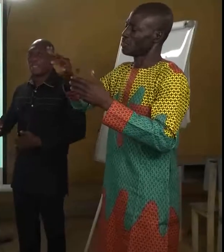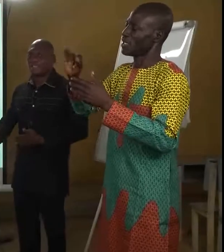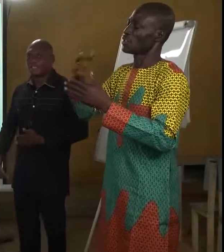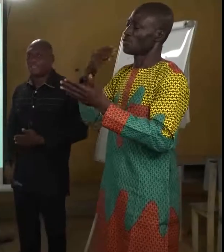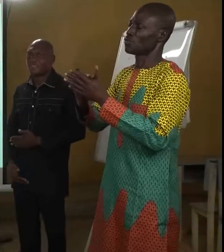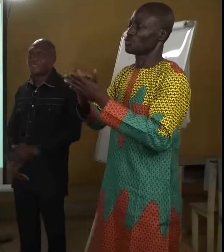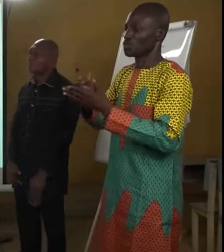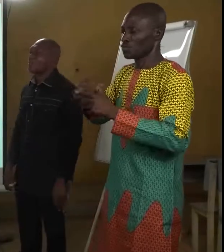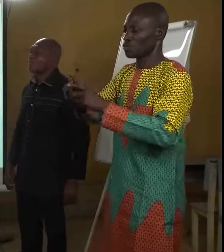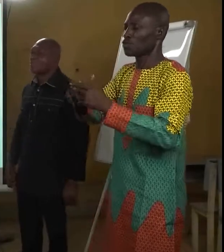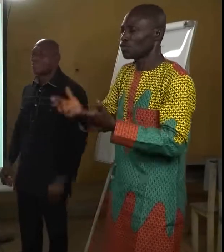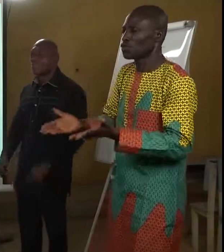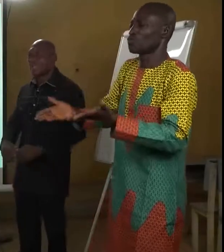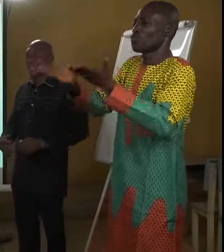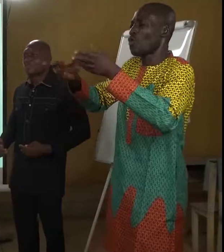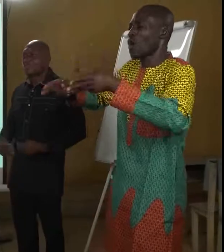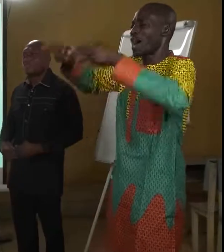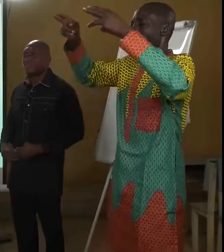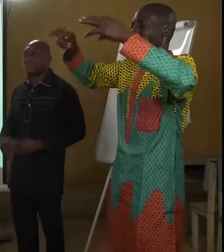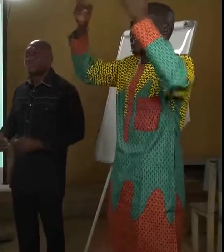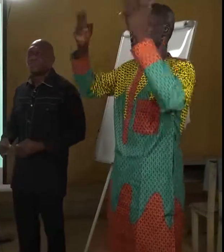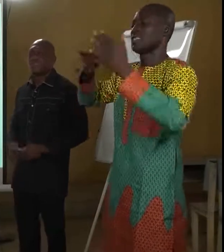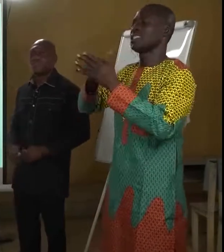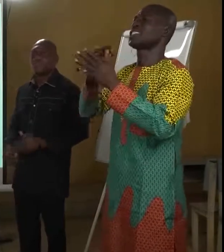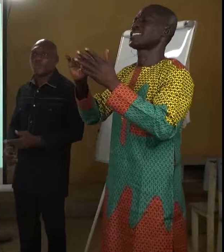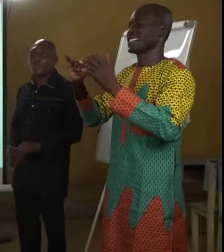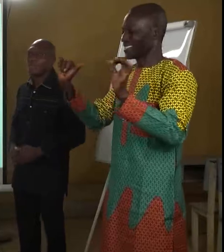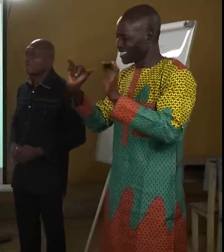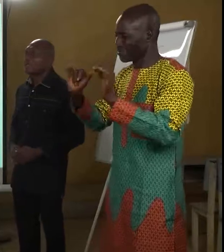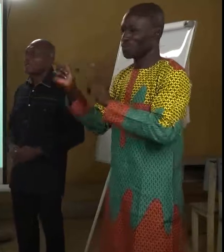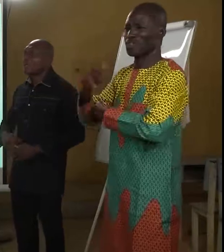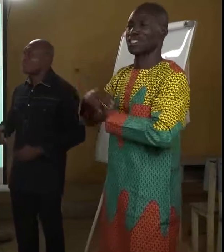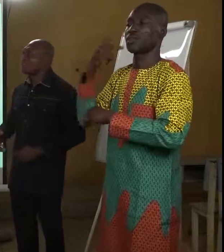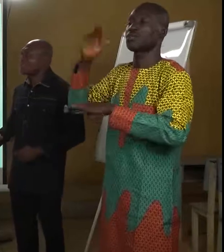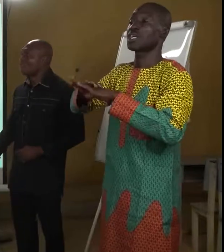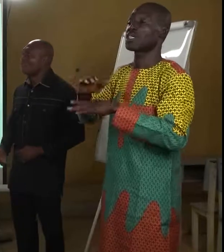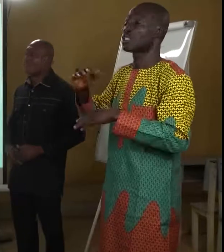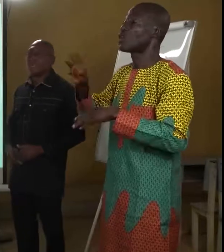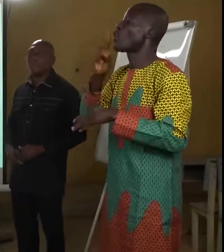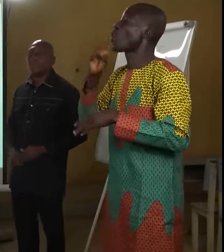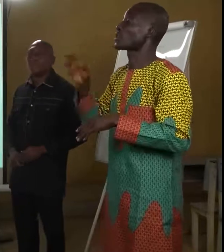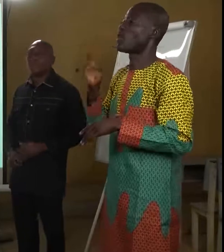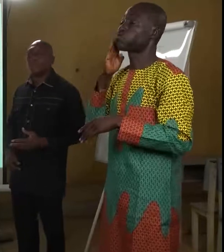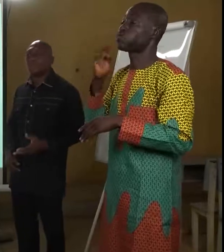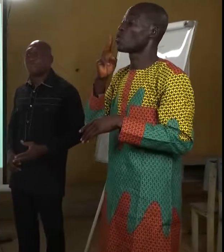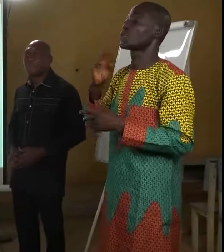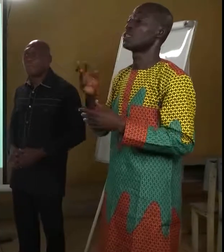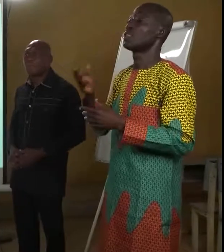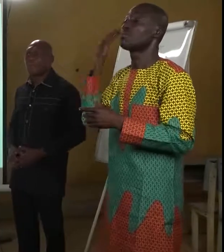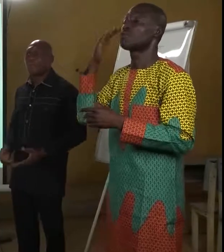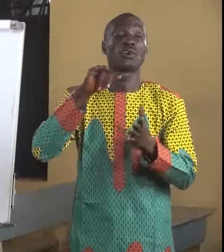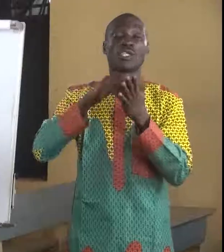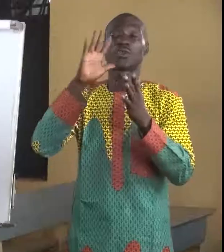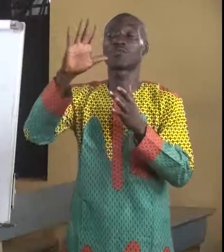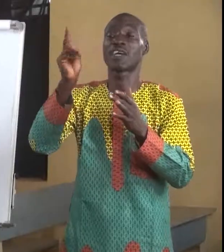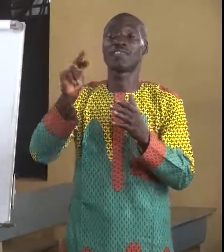and their services. It is also like that today. A very good example is pure water. Pure water is moving. Formerly, you get pure water 5 naira.